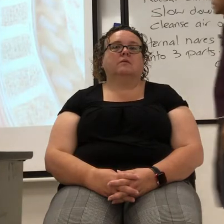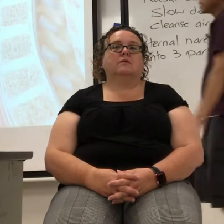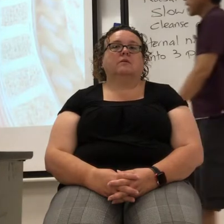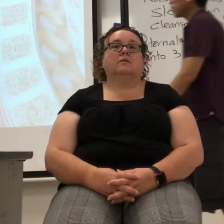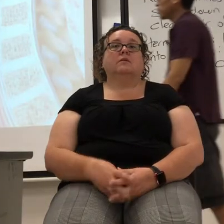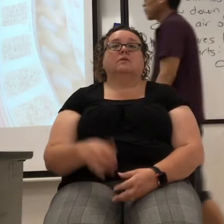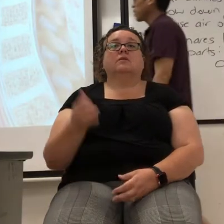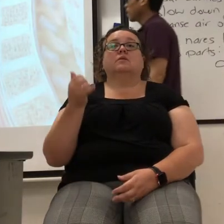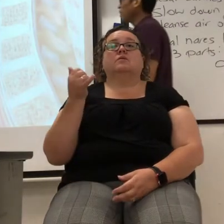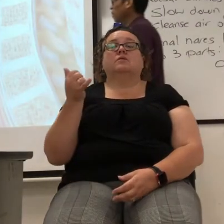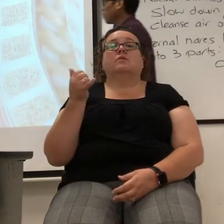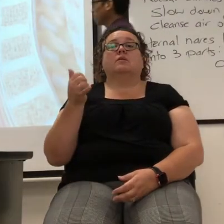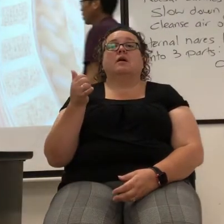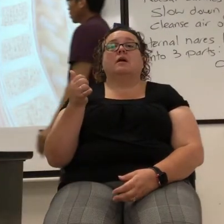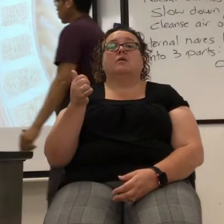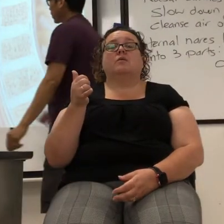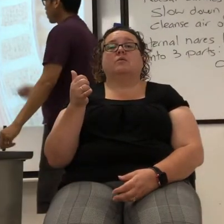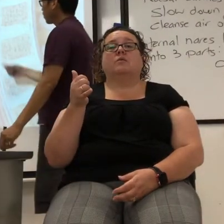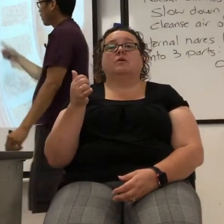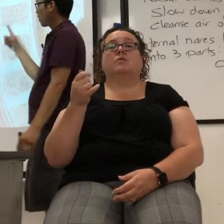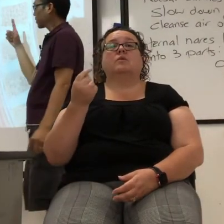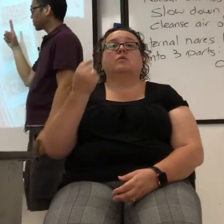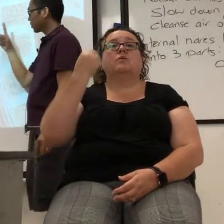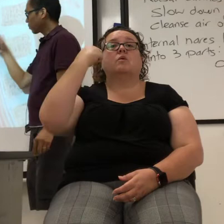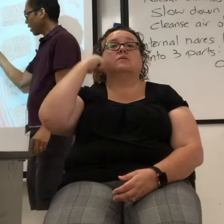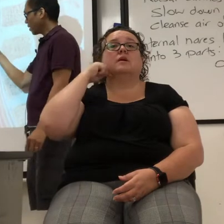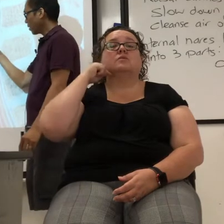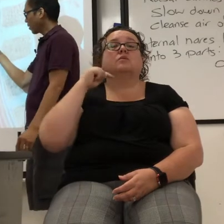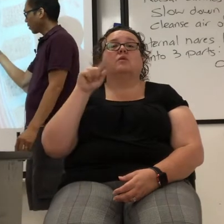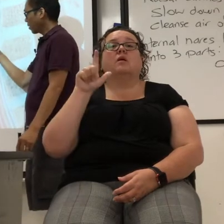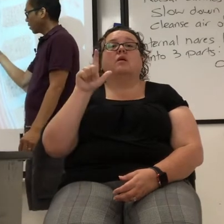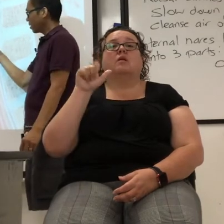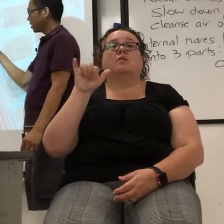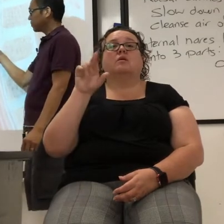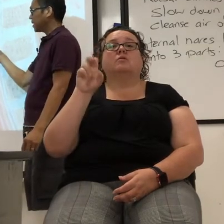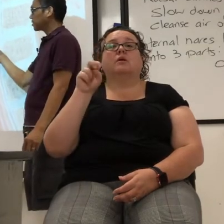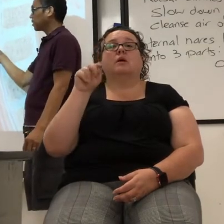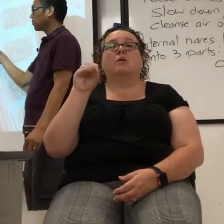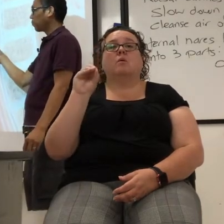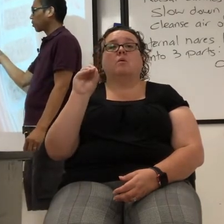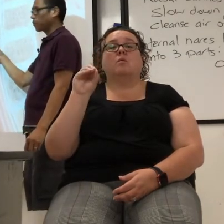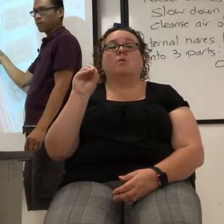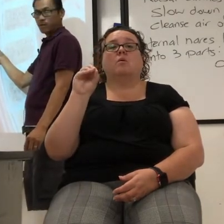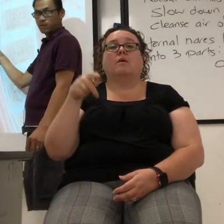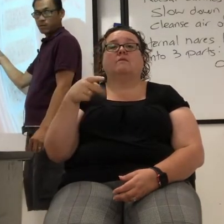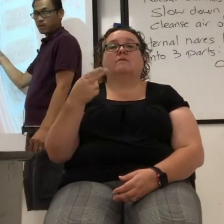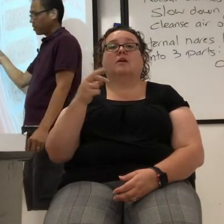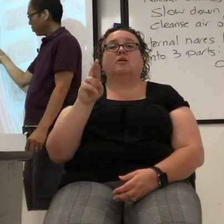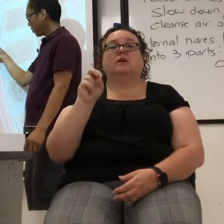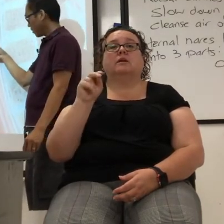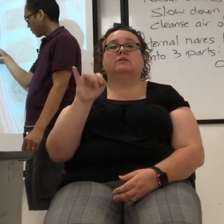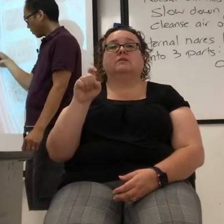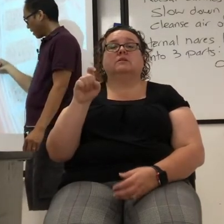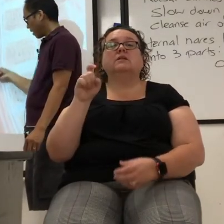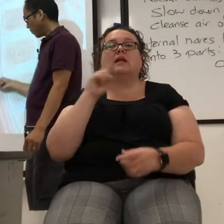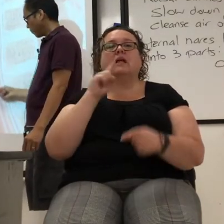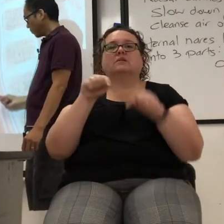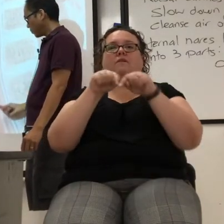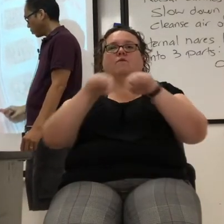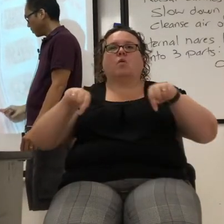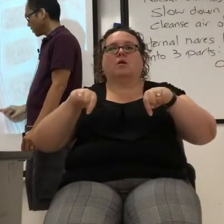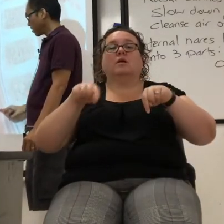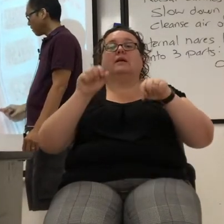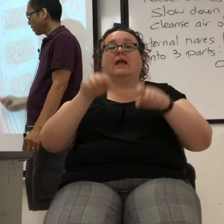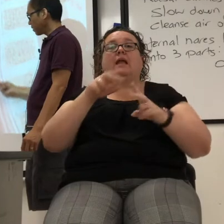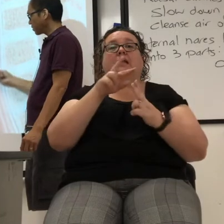Now, when you get down to the laryngopharynx right here, it's basically a fork in the road. You can either go down the